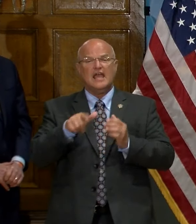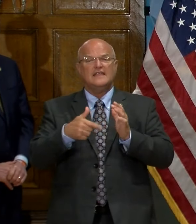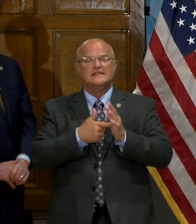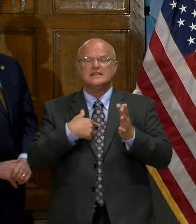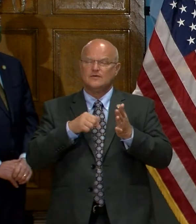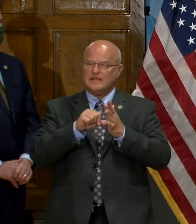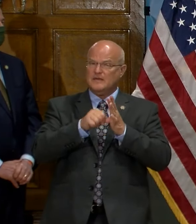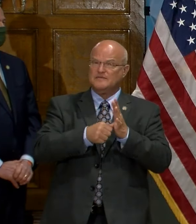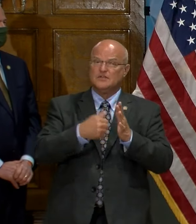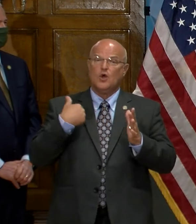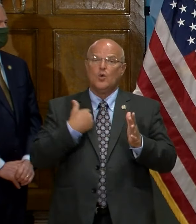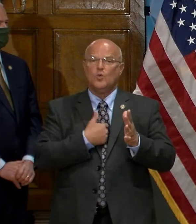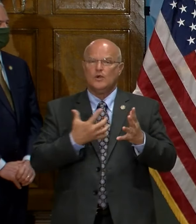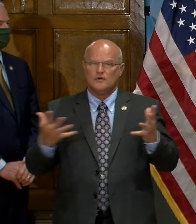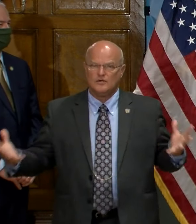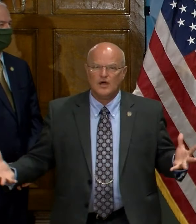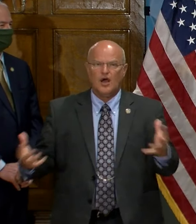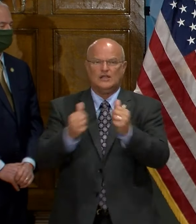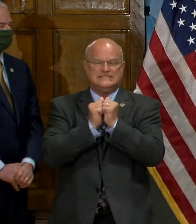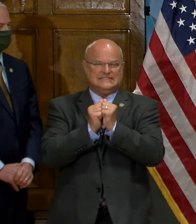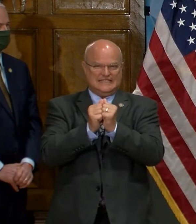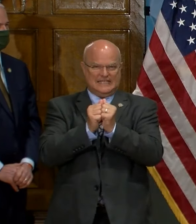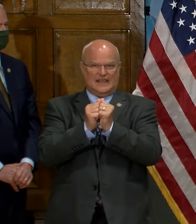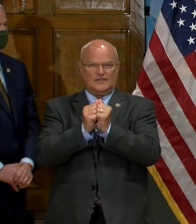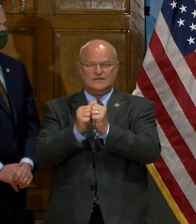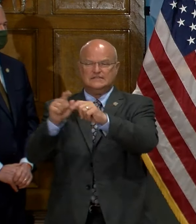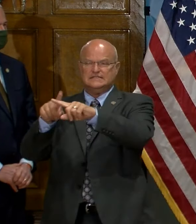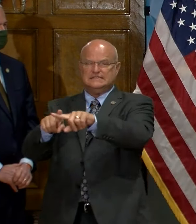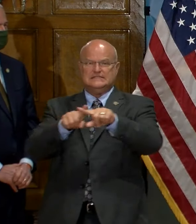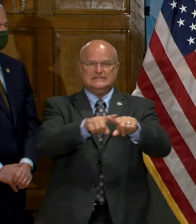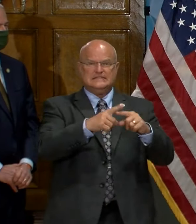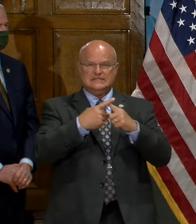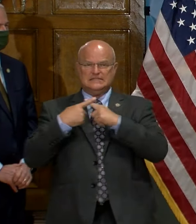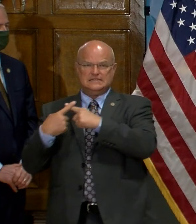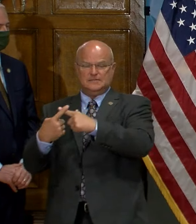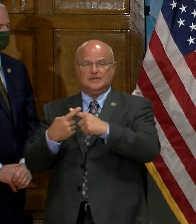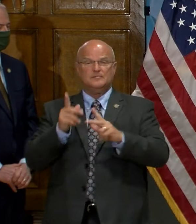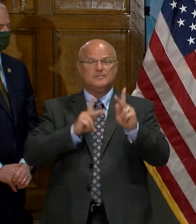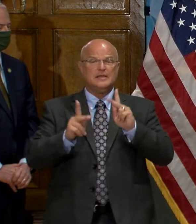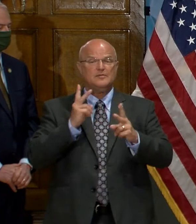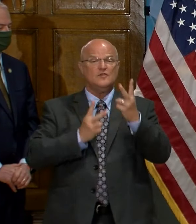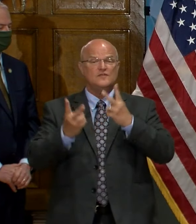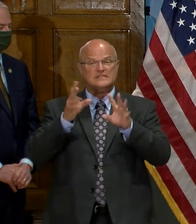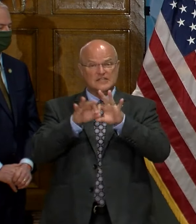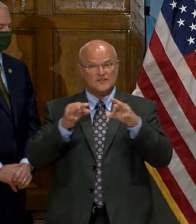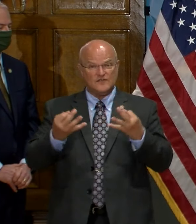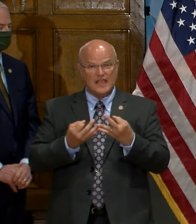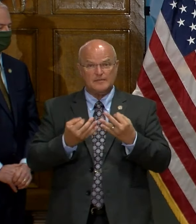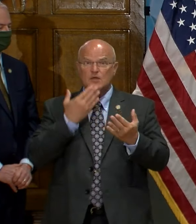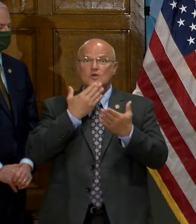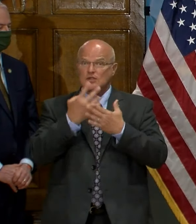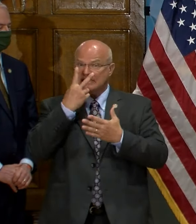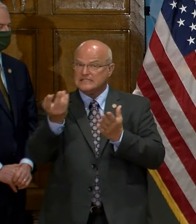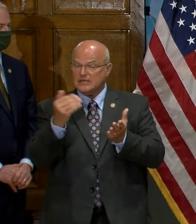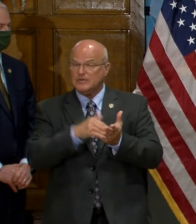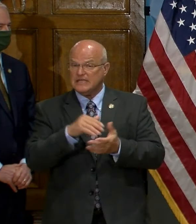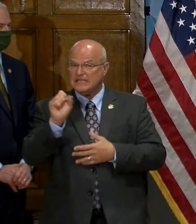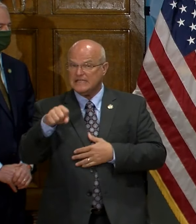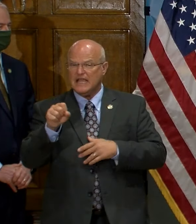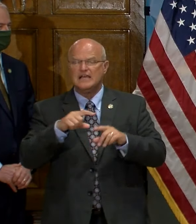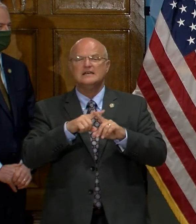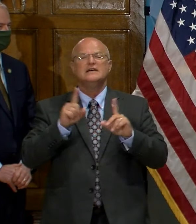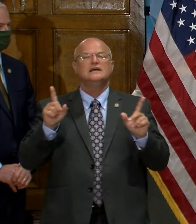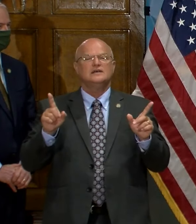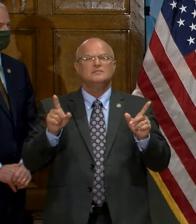just want to emphasize that we're in this together. It is incumbent upon everybody, especially those who go visit their family. It's going to be great to see them again,